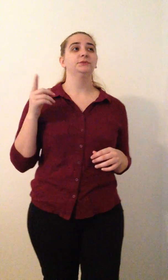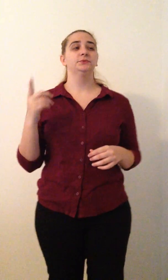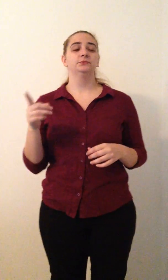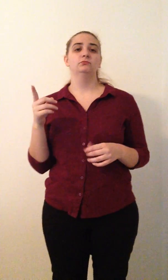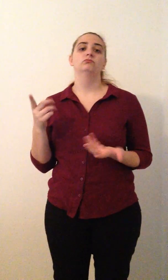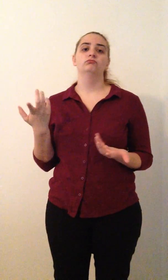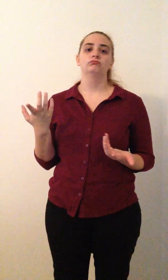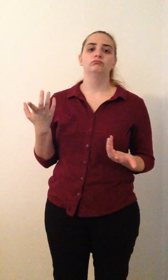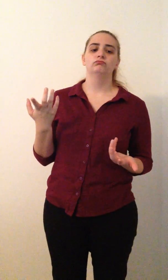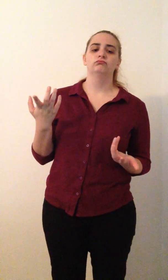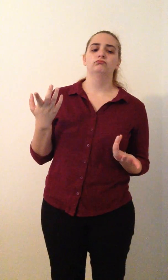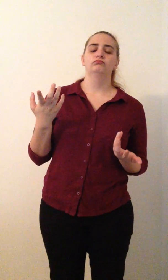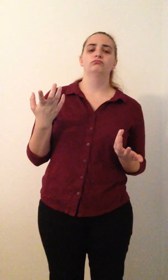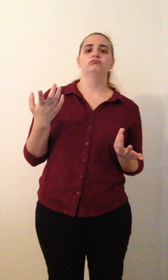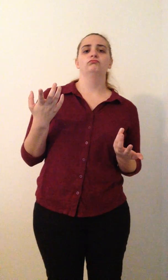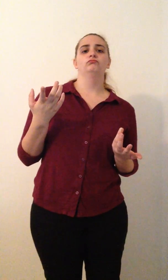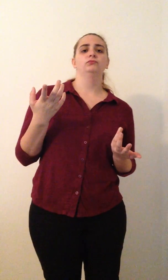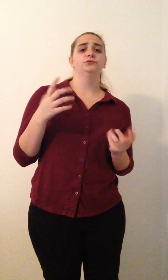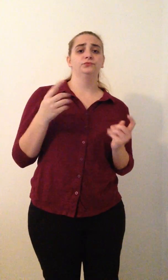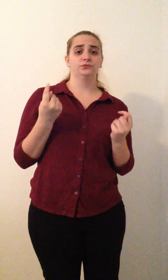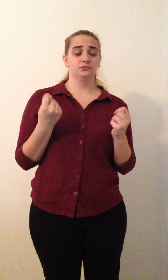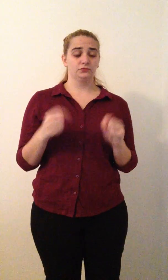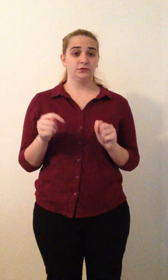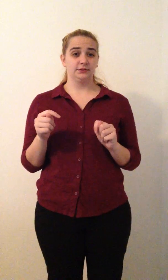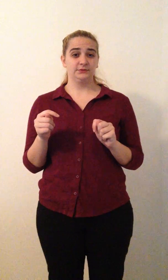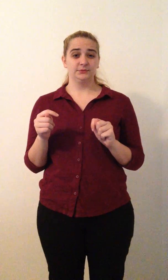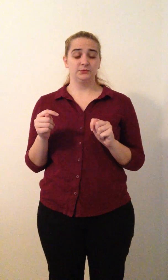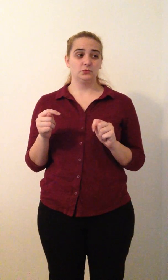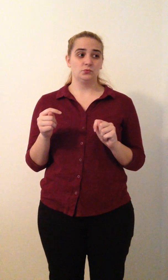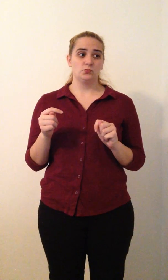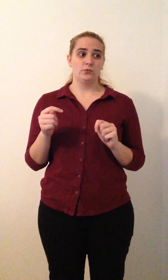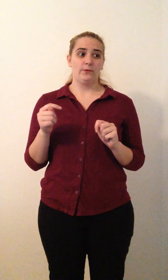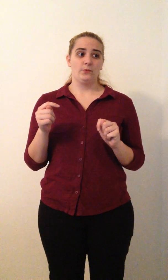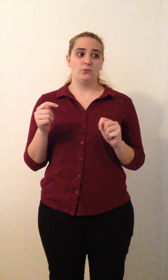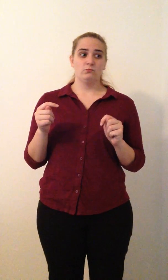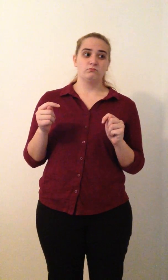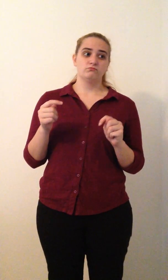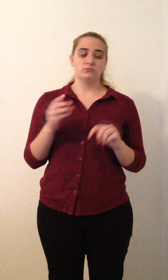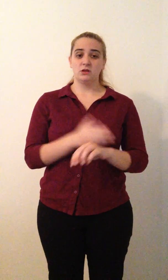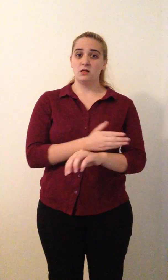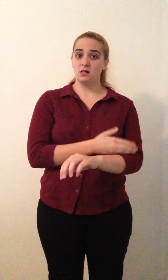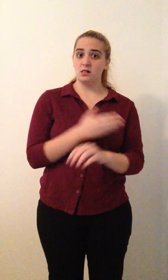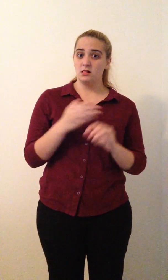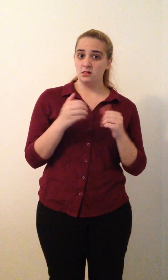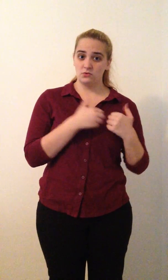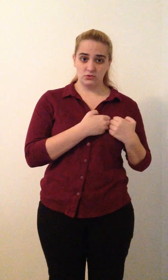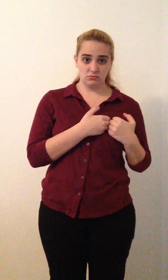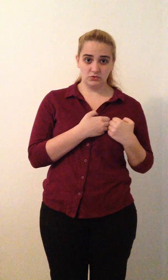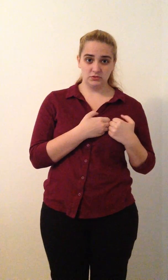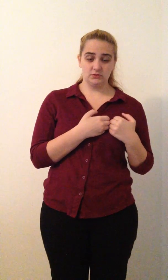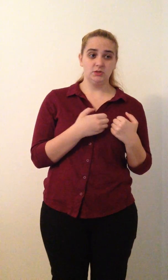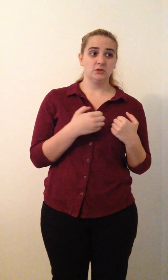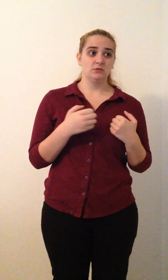very similar type of relationship with our romantic partners that we